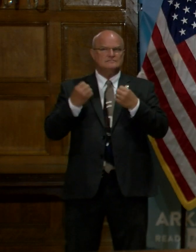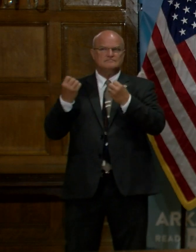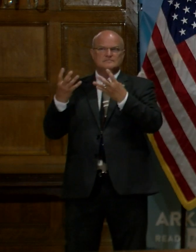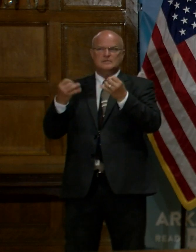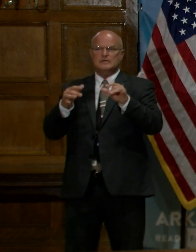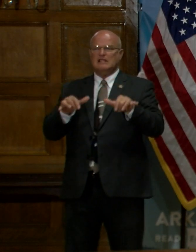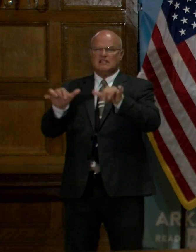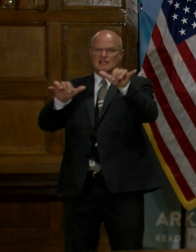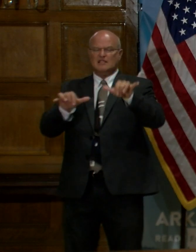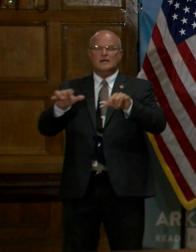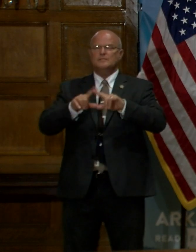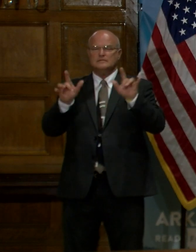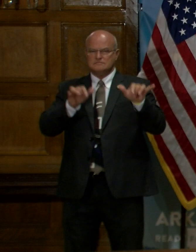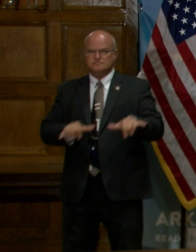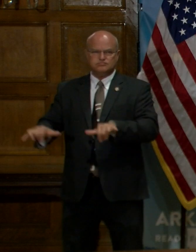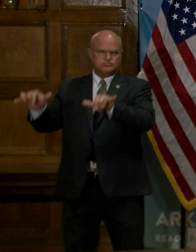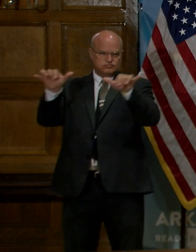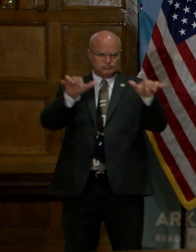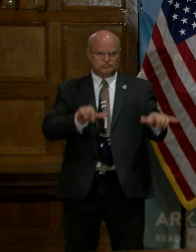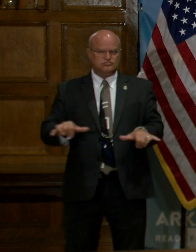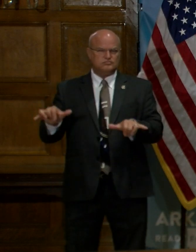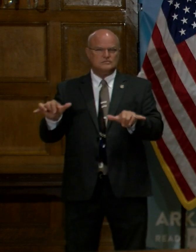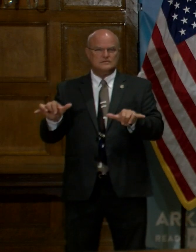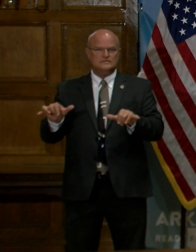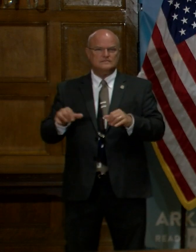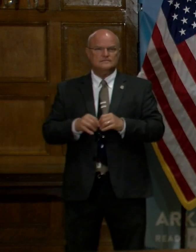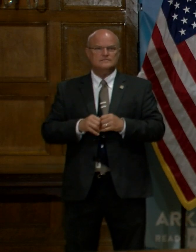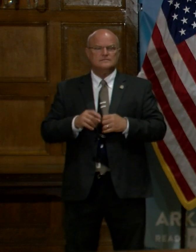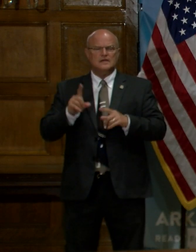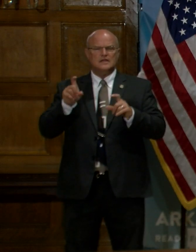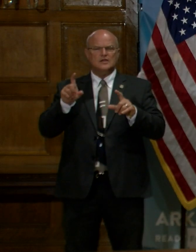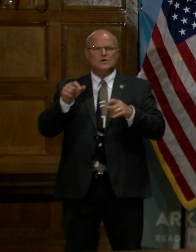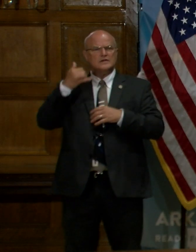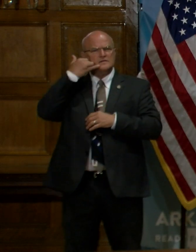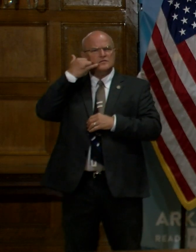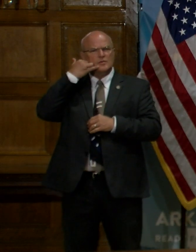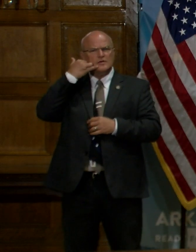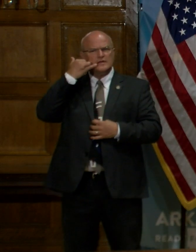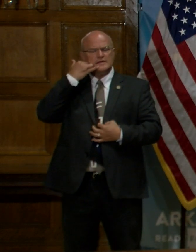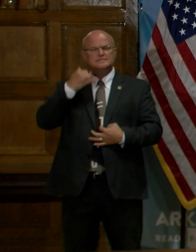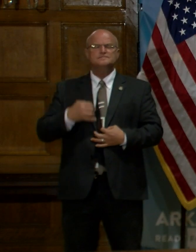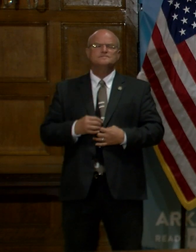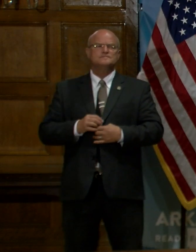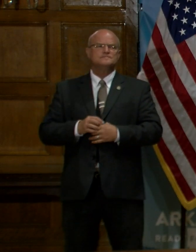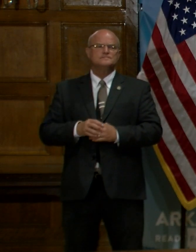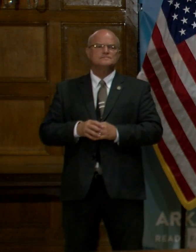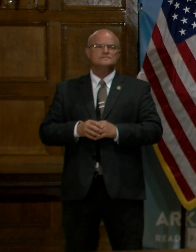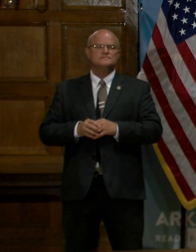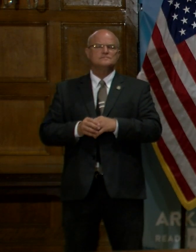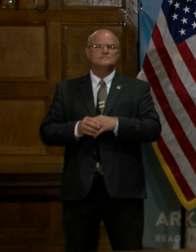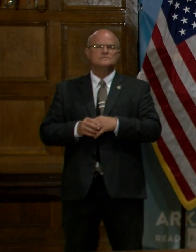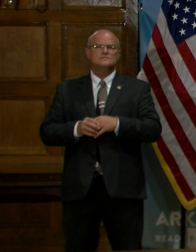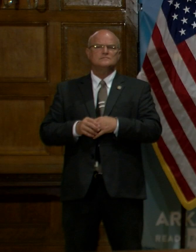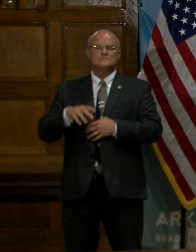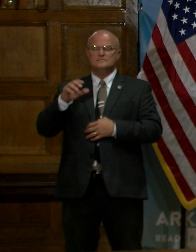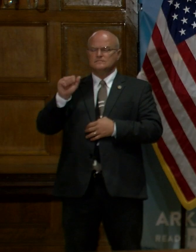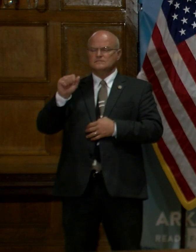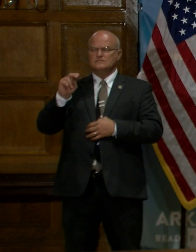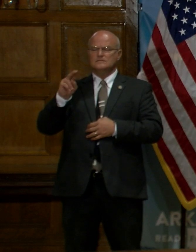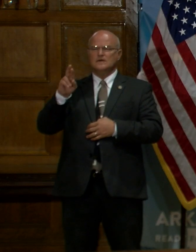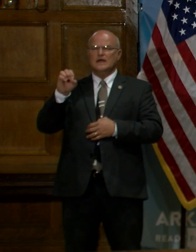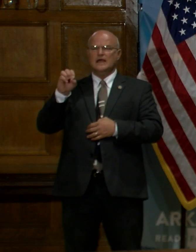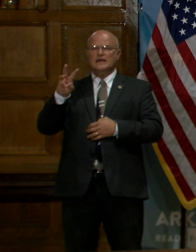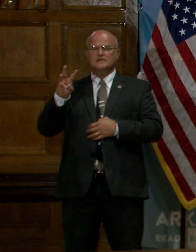different standards but one standard. Is there any question remotely? Yeah, Governor, this is Andrew